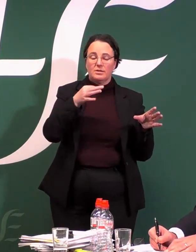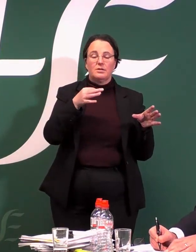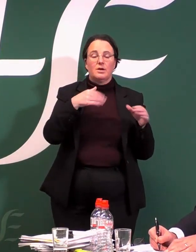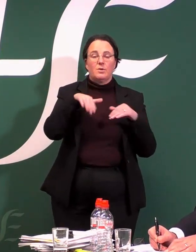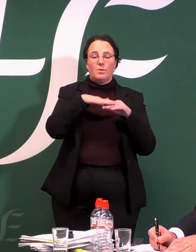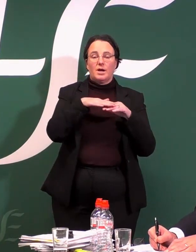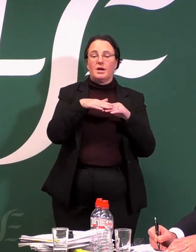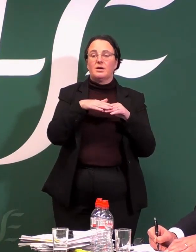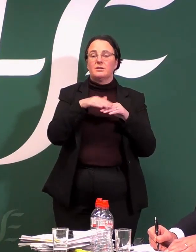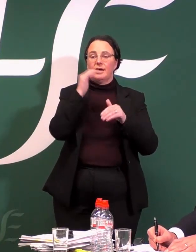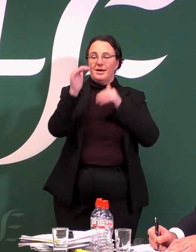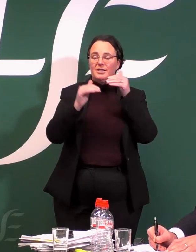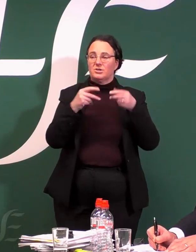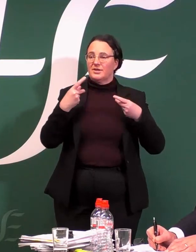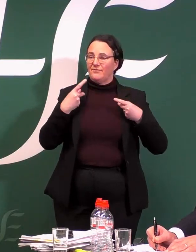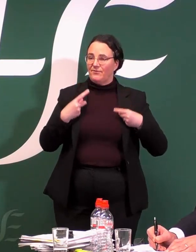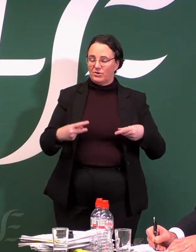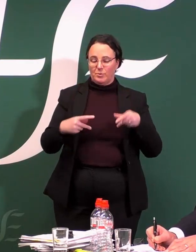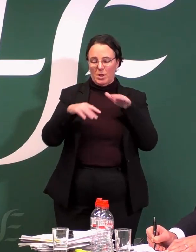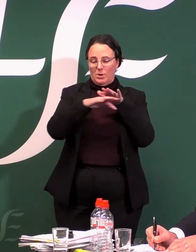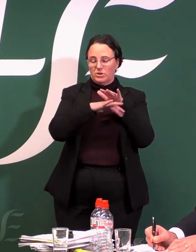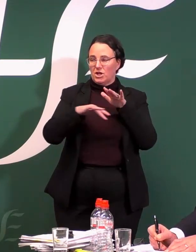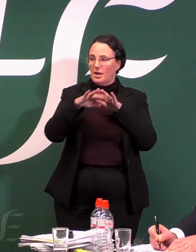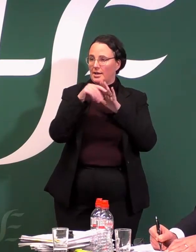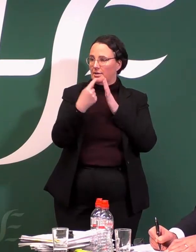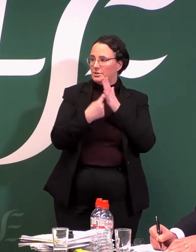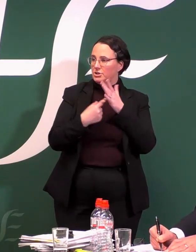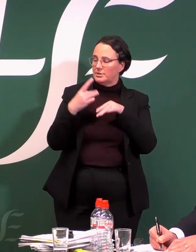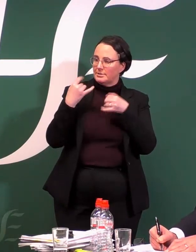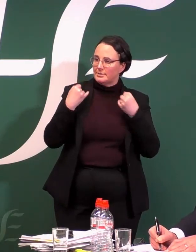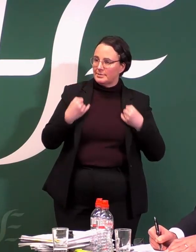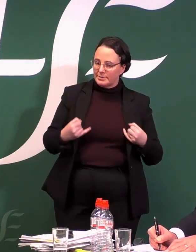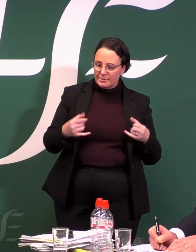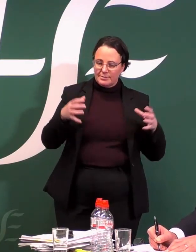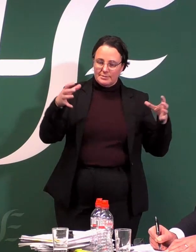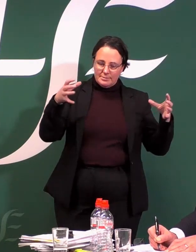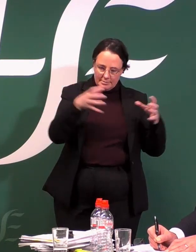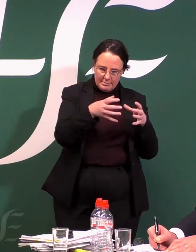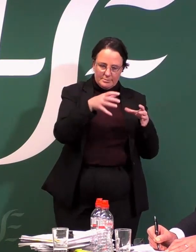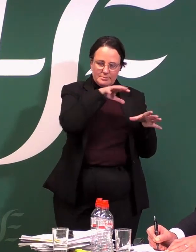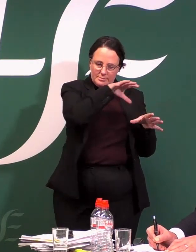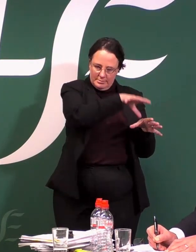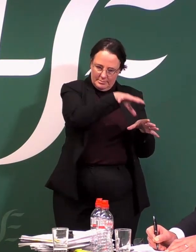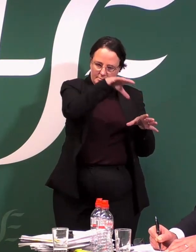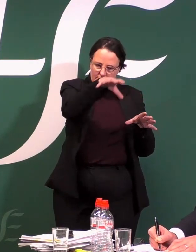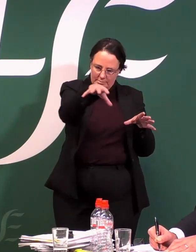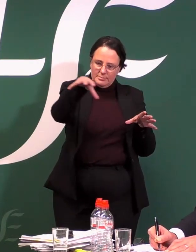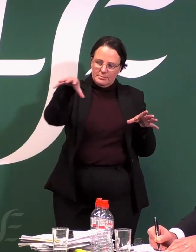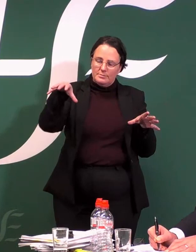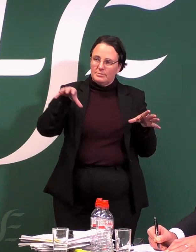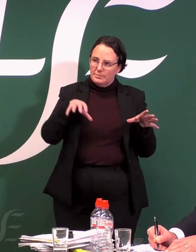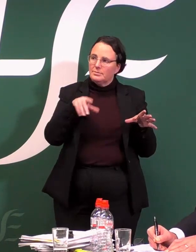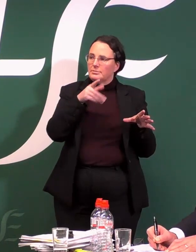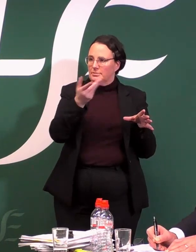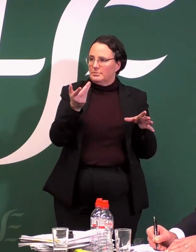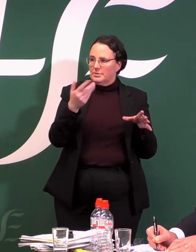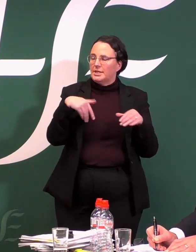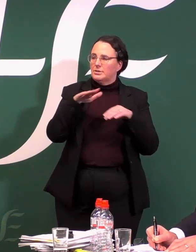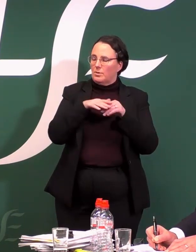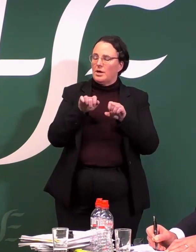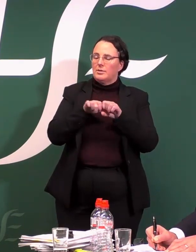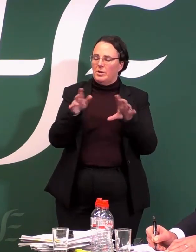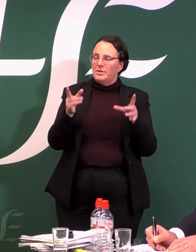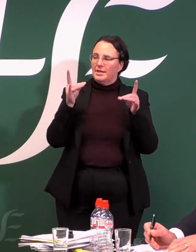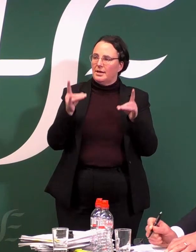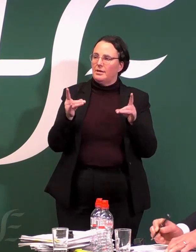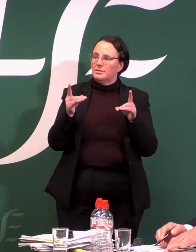with vulnerable underlying conditions. These are the vulnerable settings. These are the areas where the work of public health teams and contact